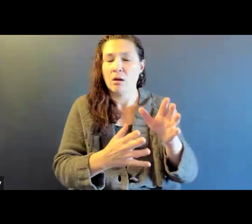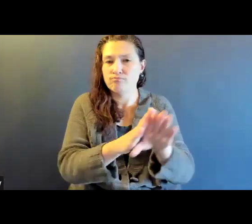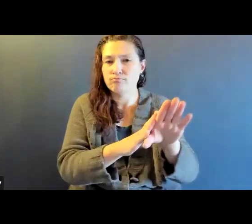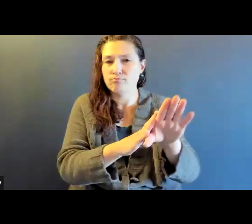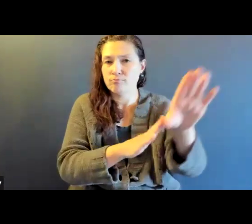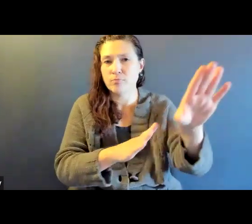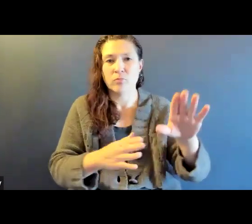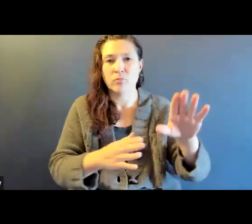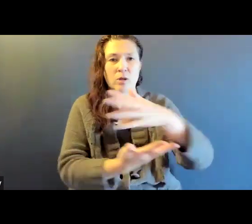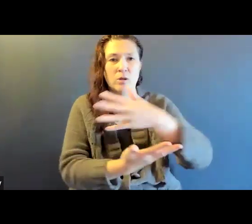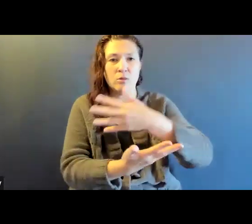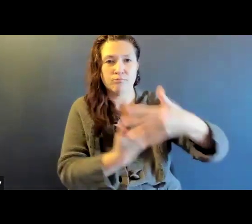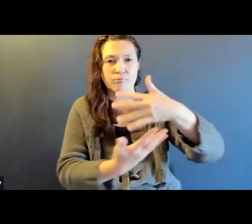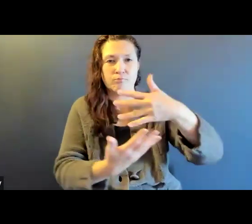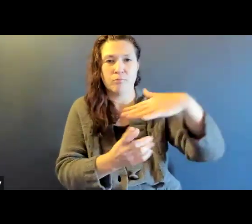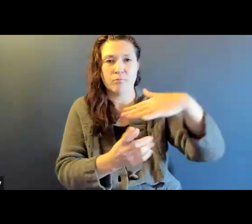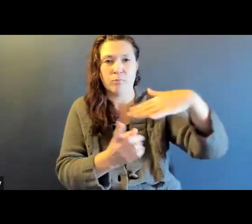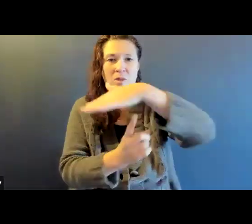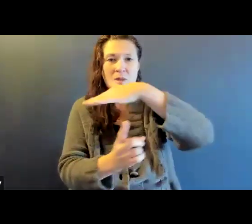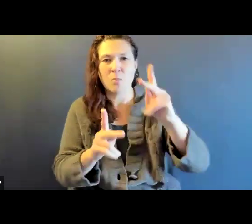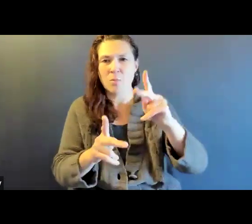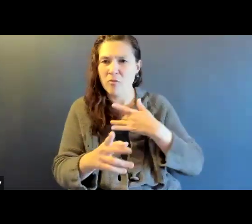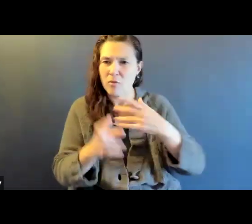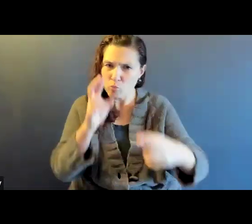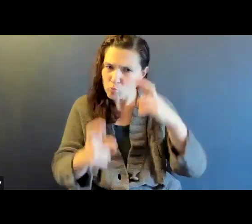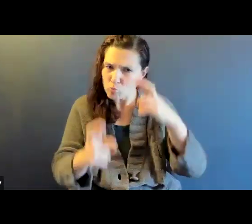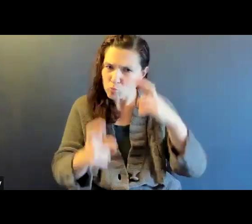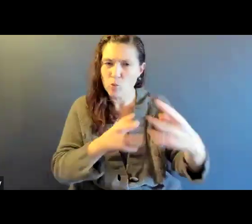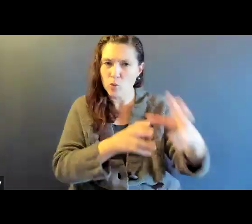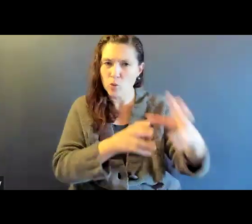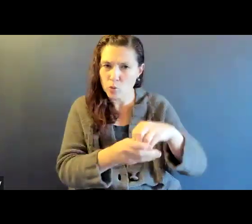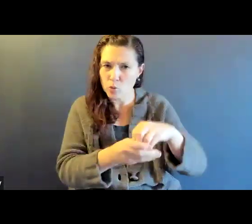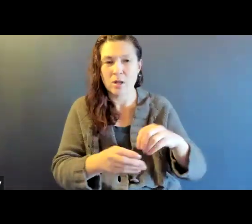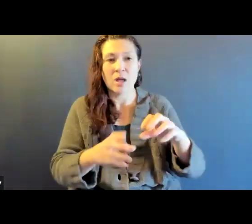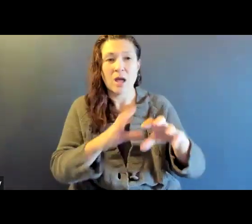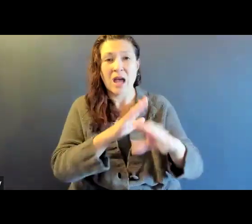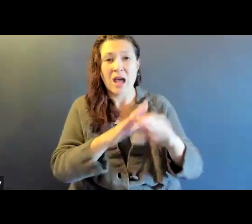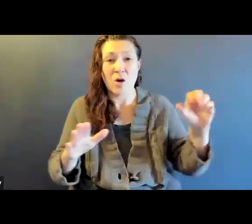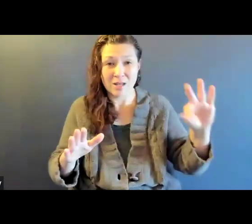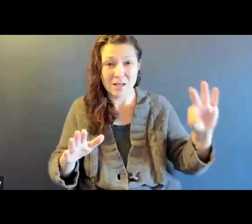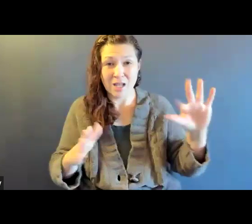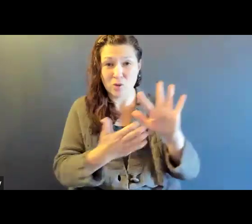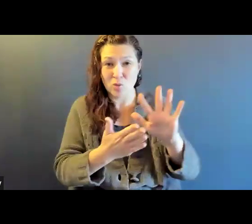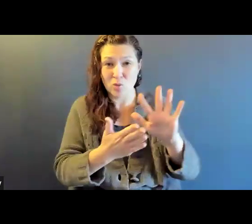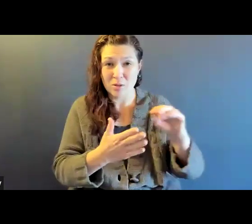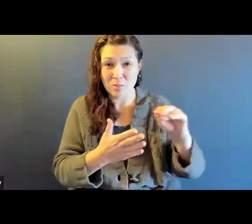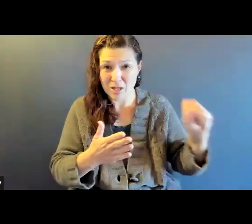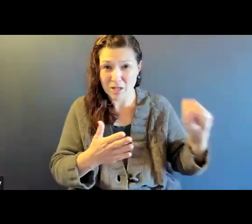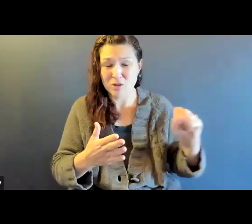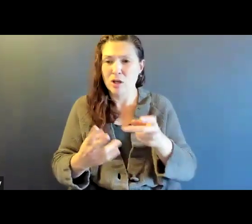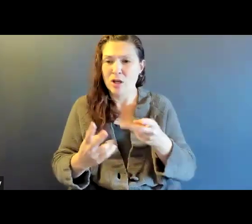feels included and respected. They represent 2 of 19 schools named in Massachusetts, and they are